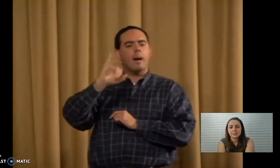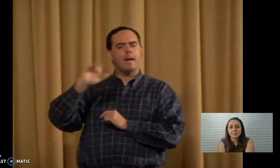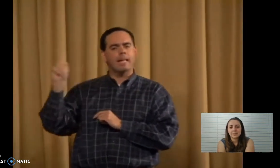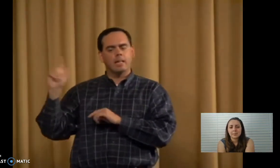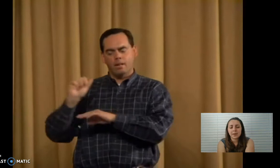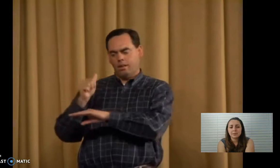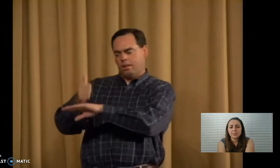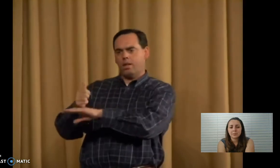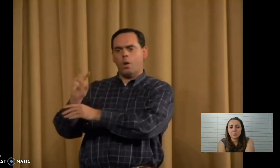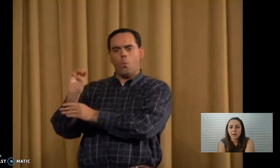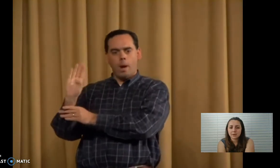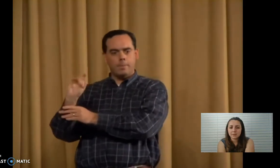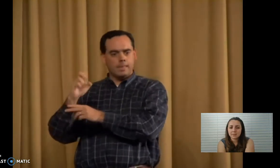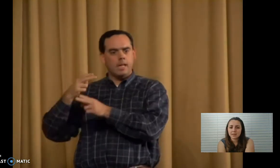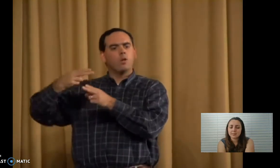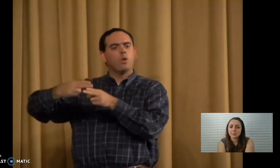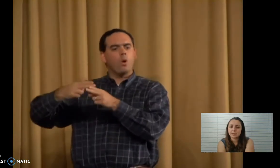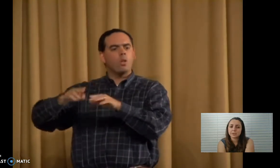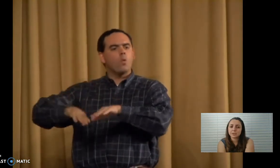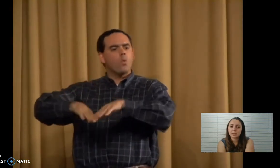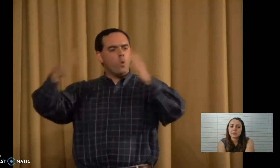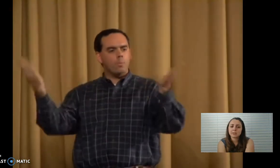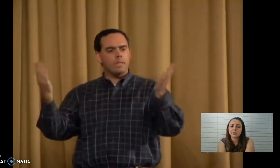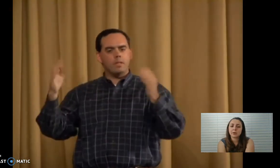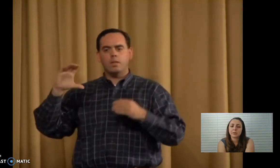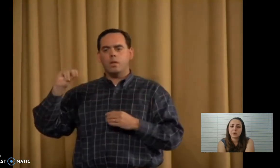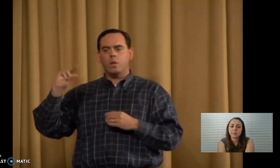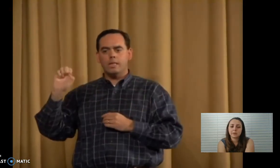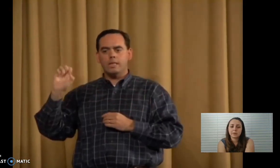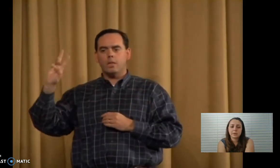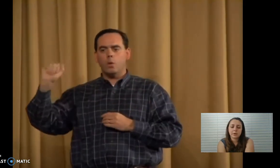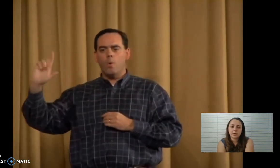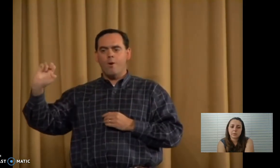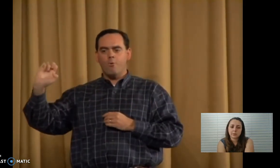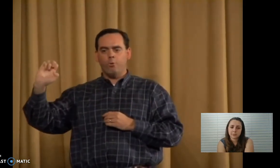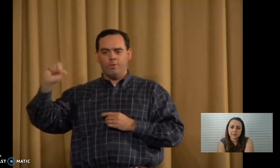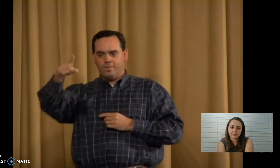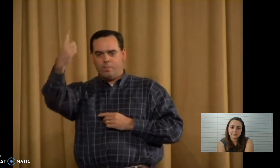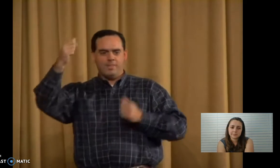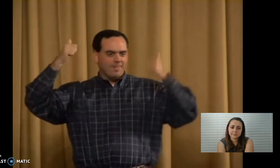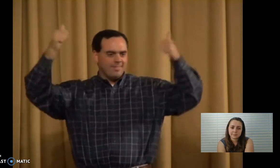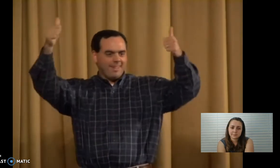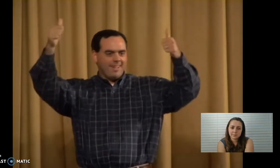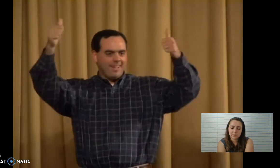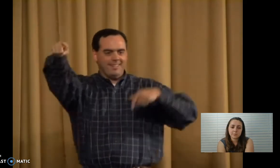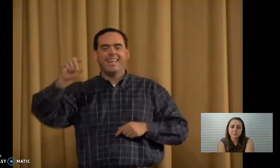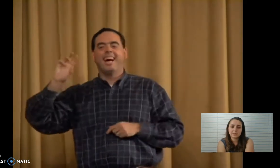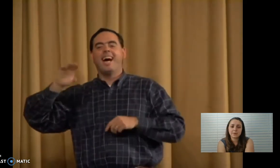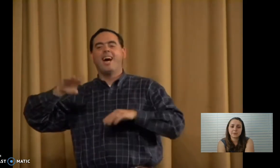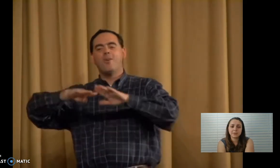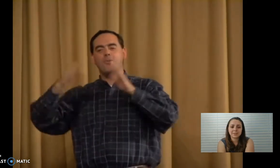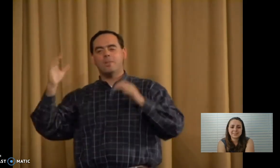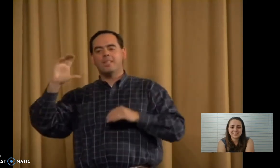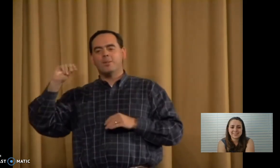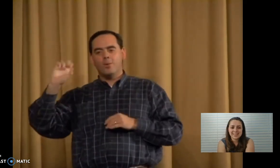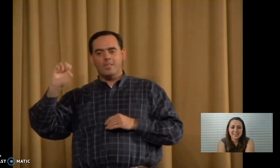Now, back in 2001, they established something called open courseware. Oh, one person